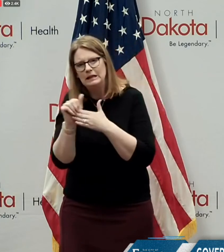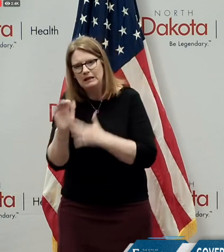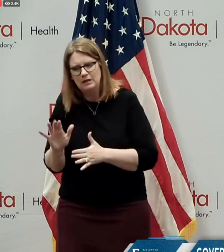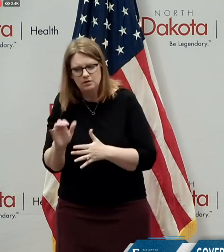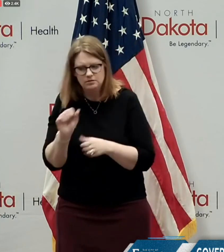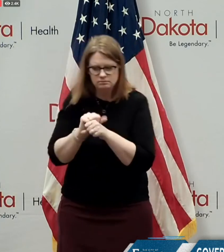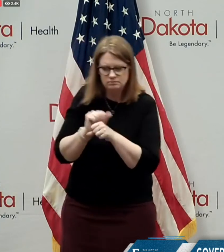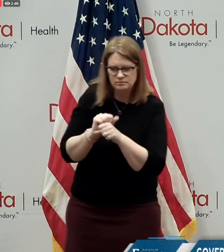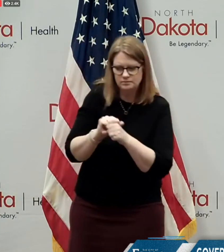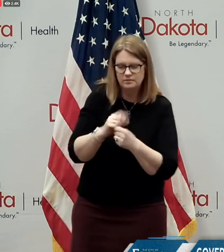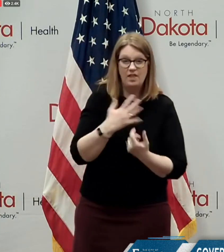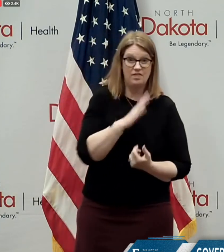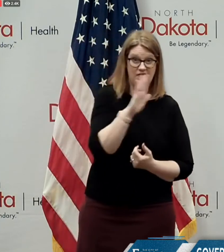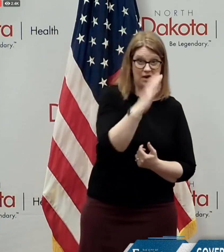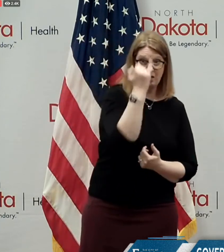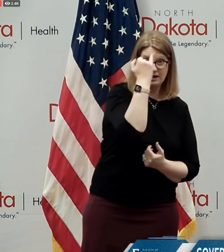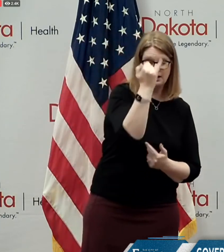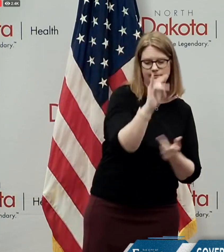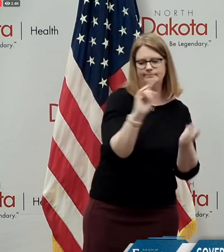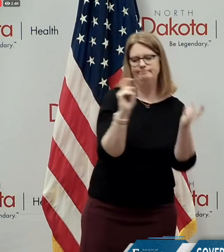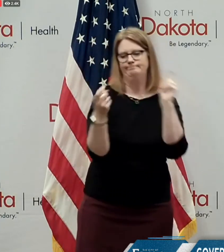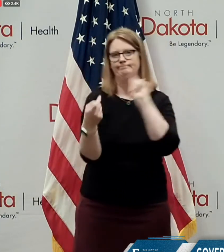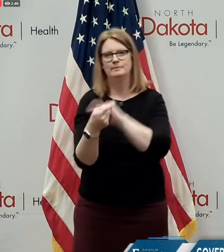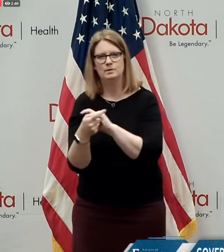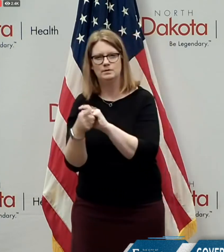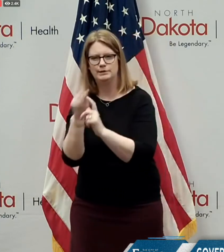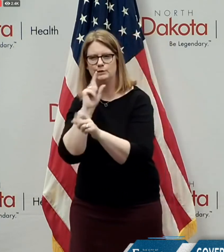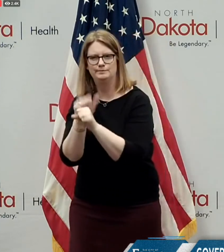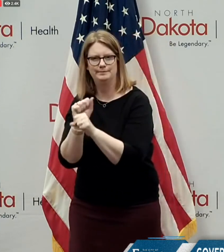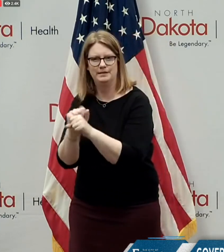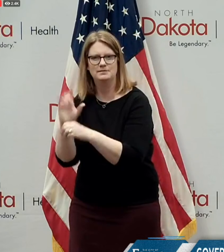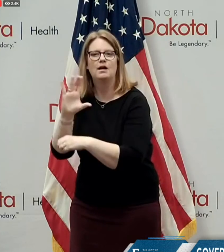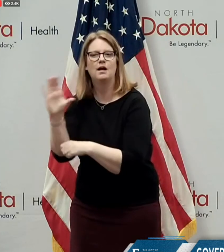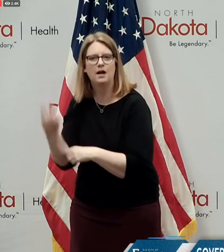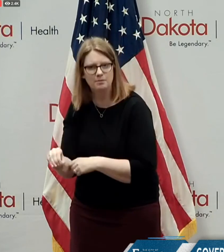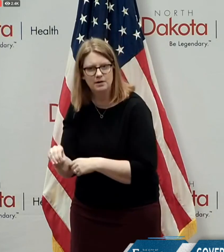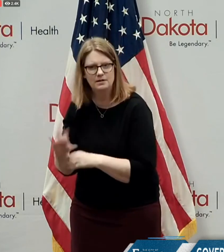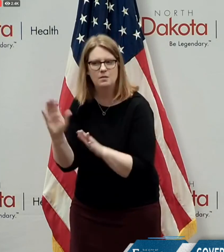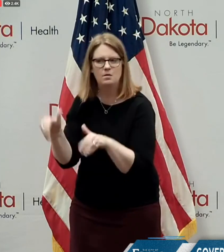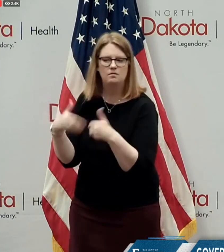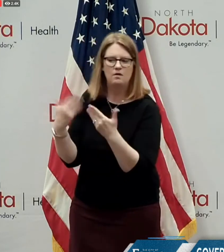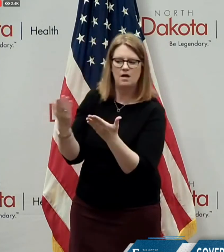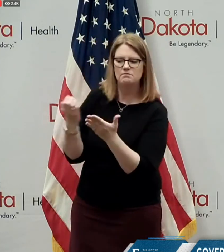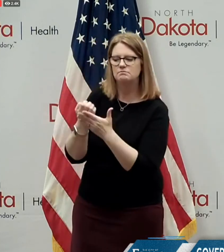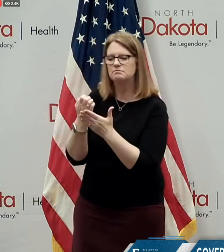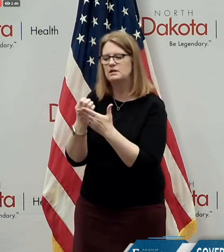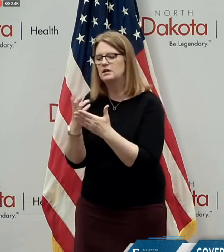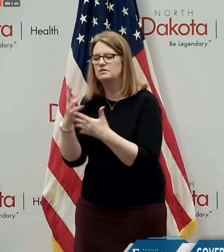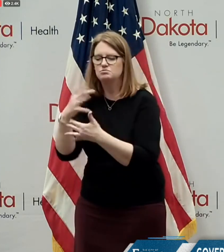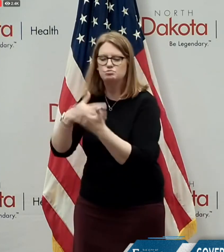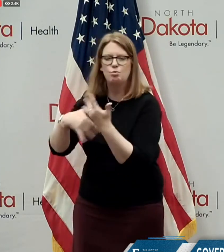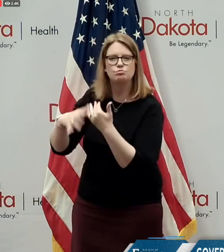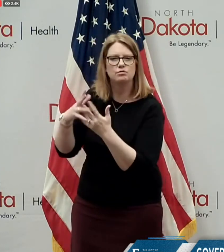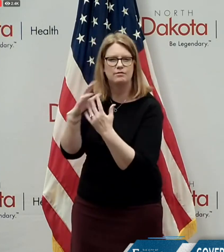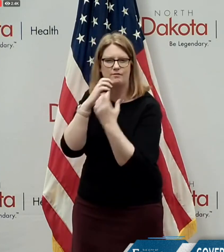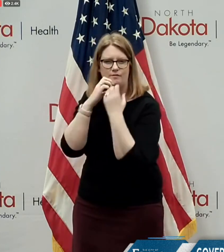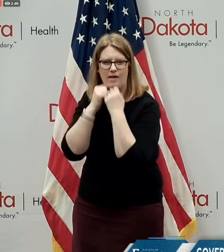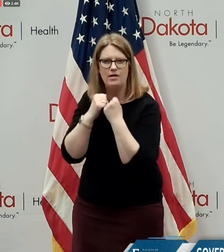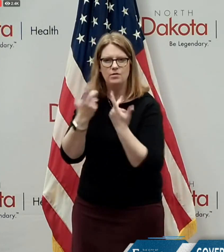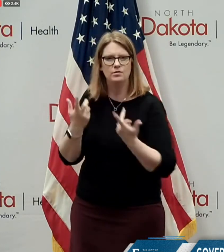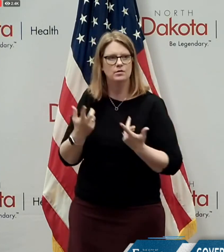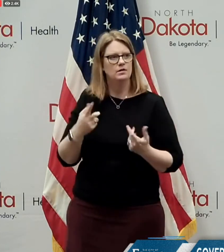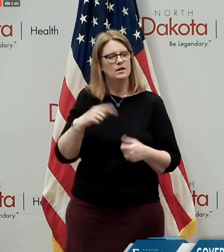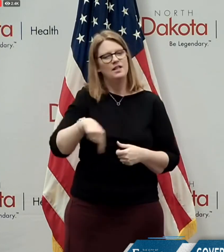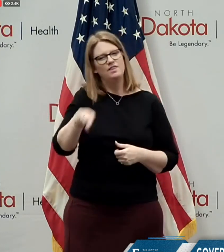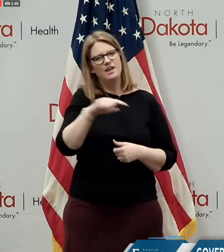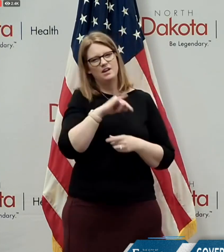to transform ideas into real, tangible companies that create economic and social value. Students across the Fargo-Moorhead West Fargo area are able